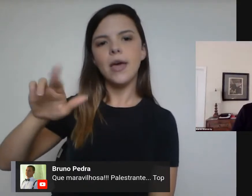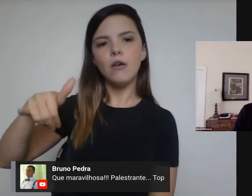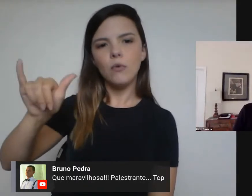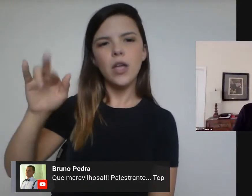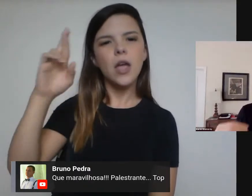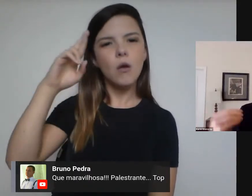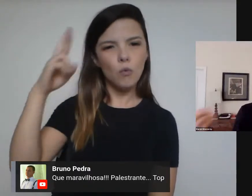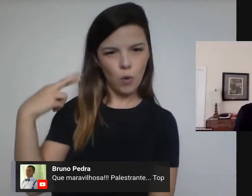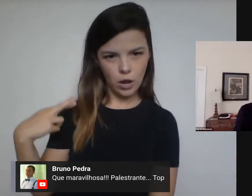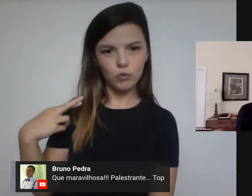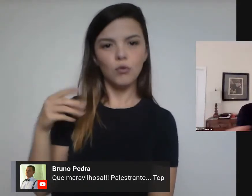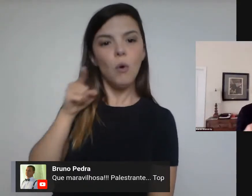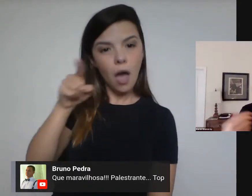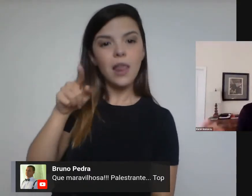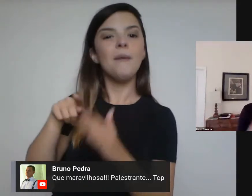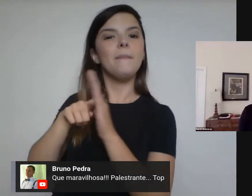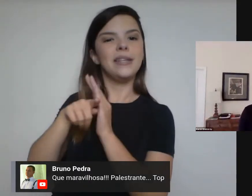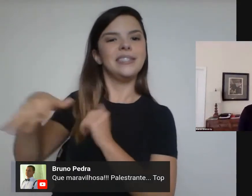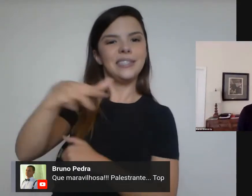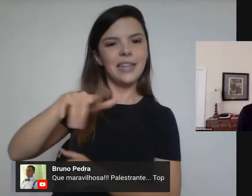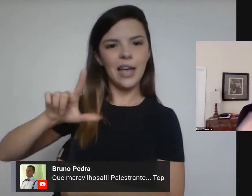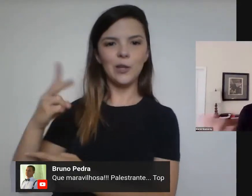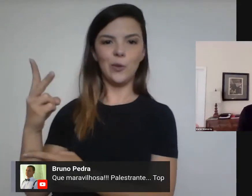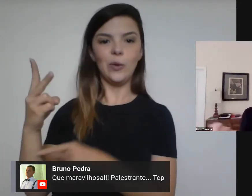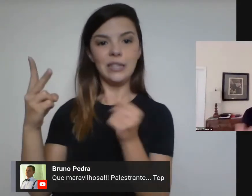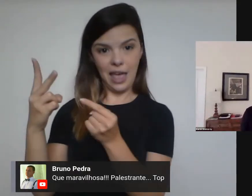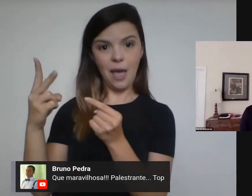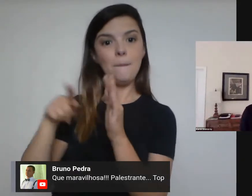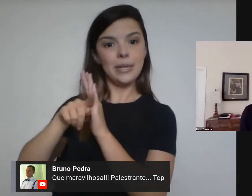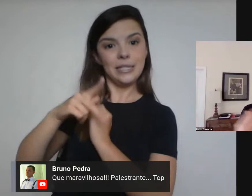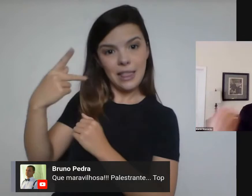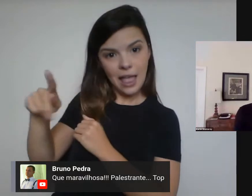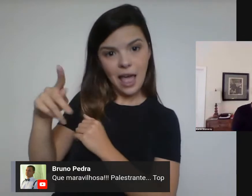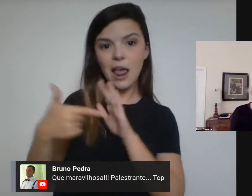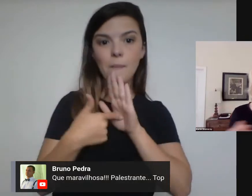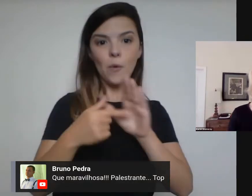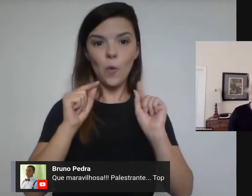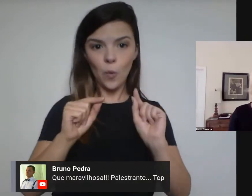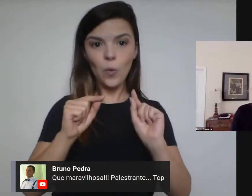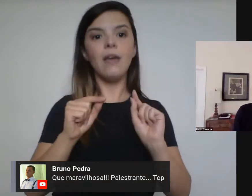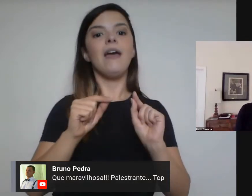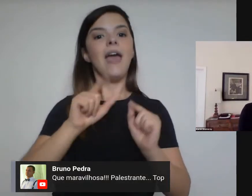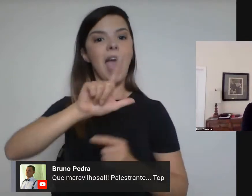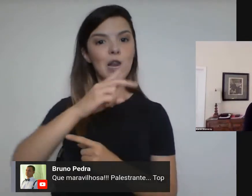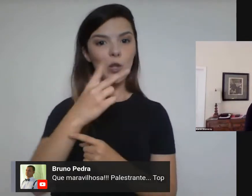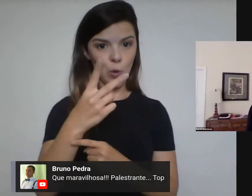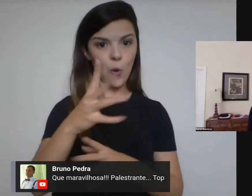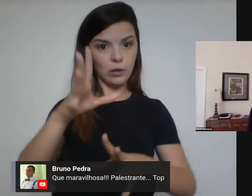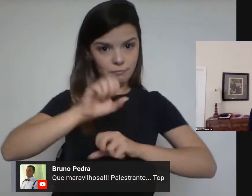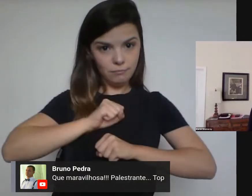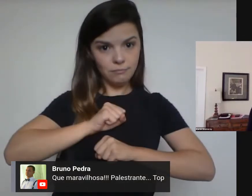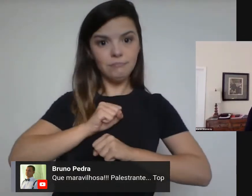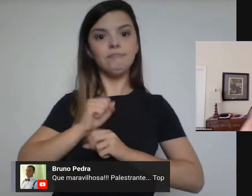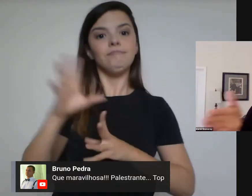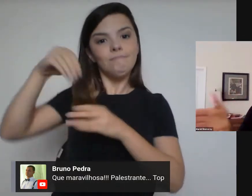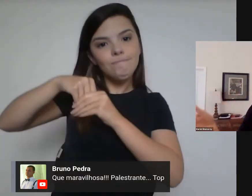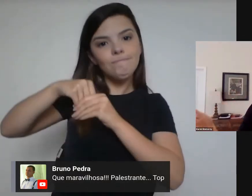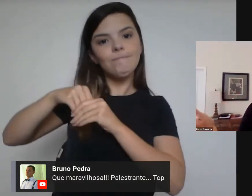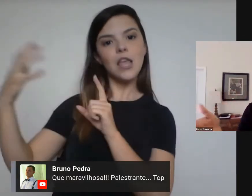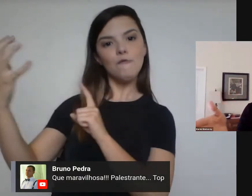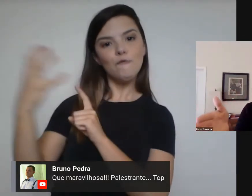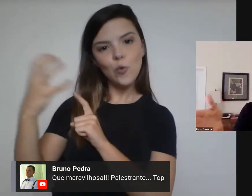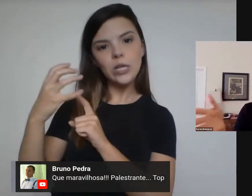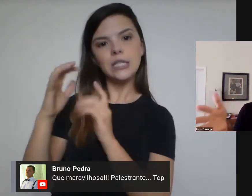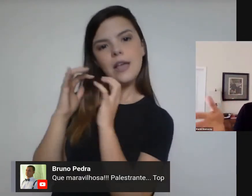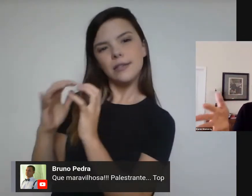deaf individuals, really alters the brain response to language and how it's learned. But there's definitely kind of a